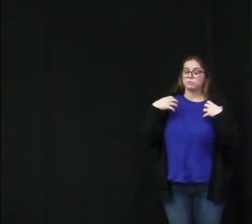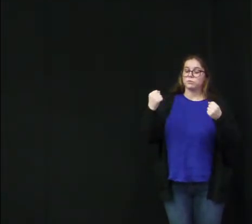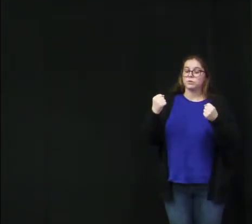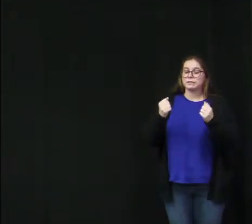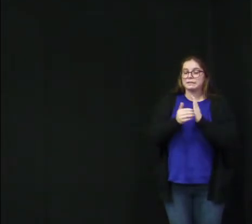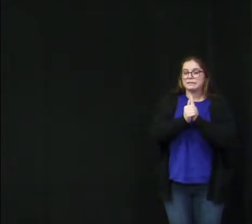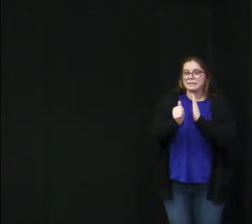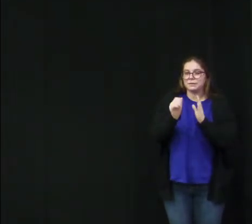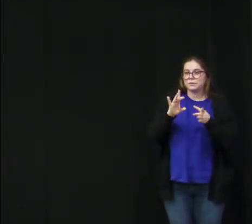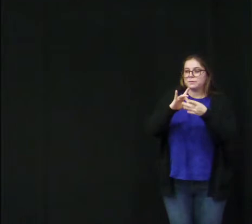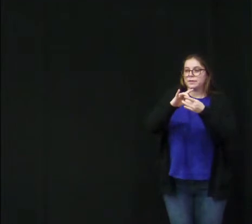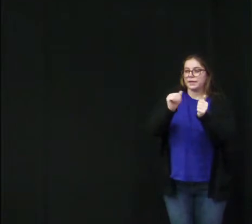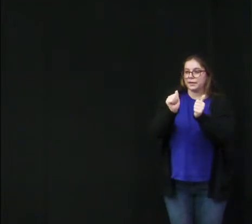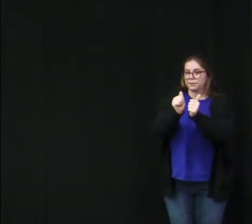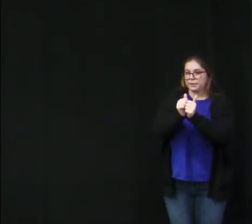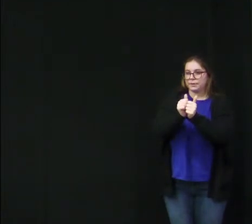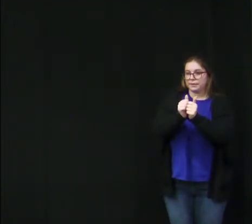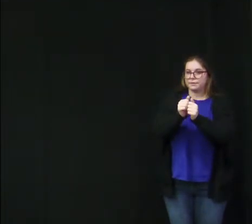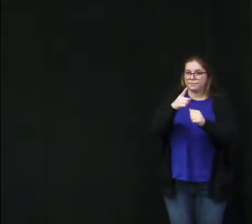this.